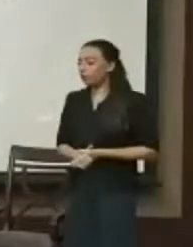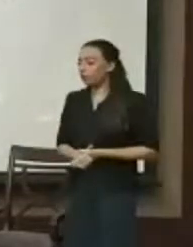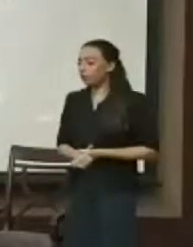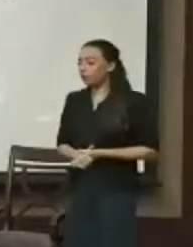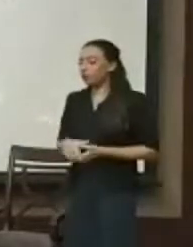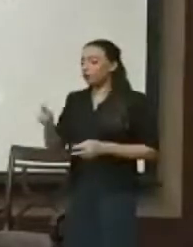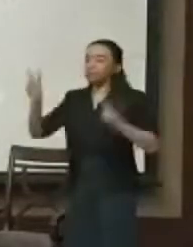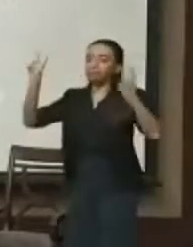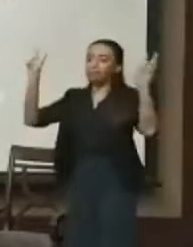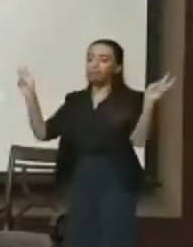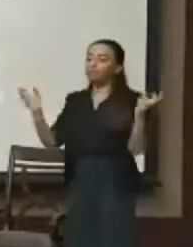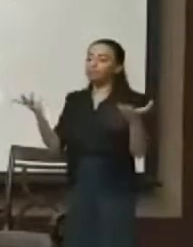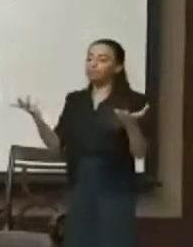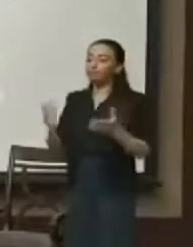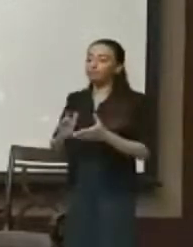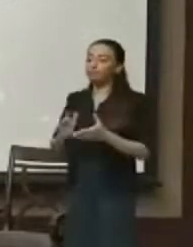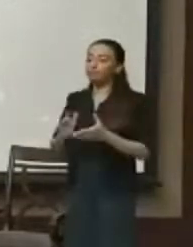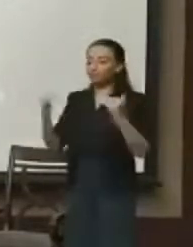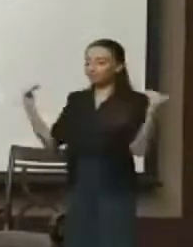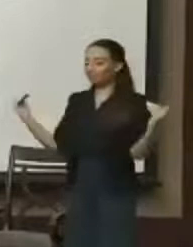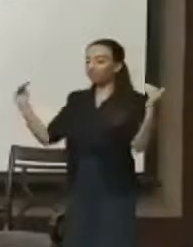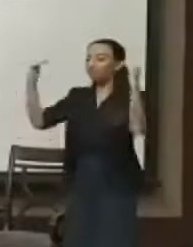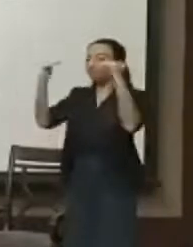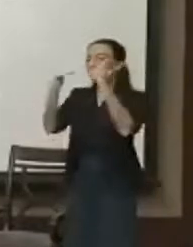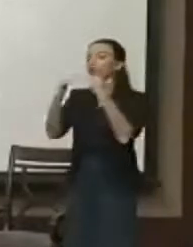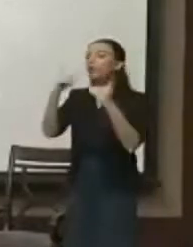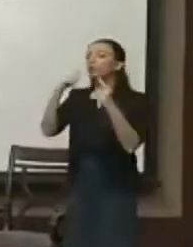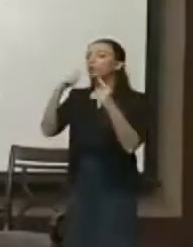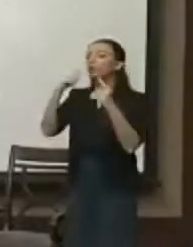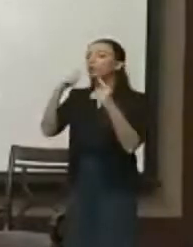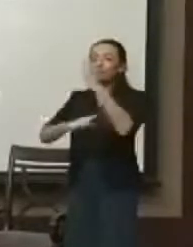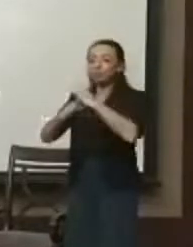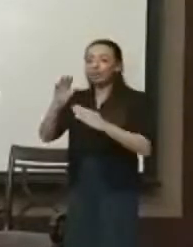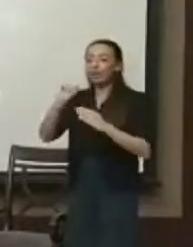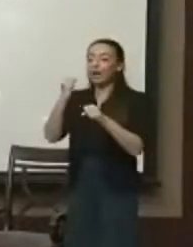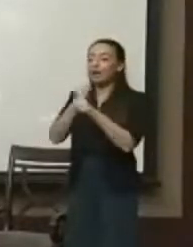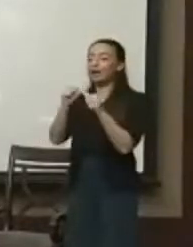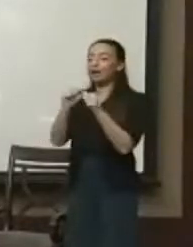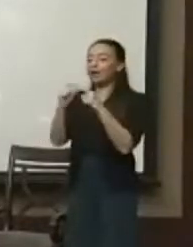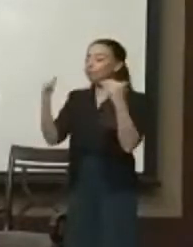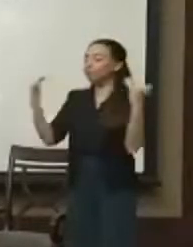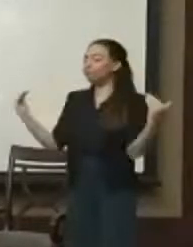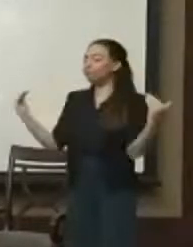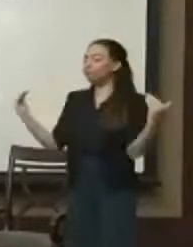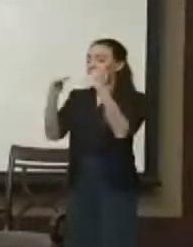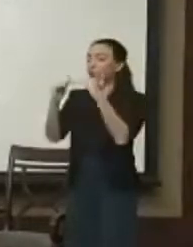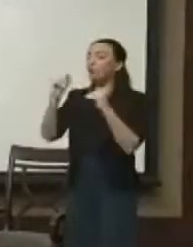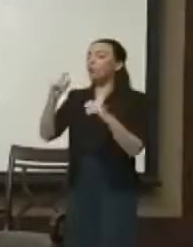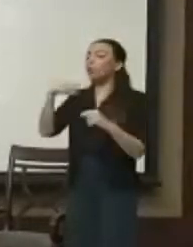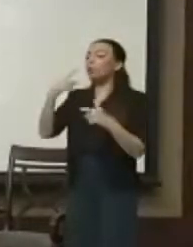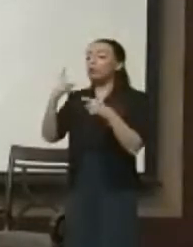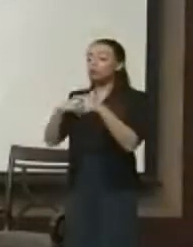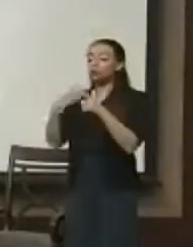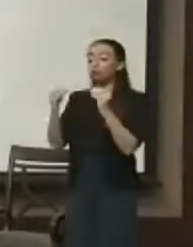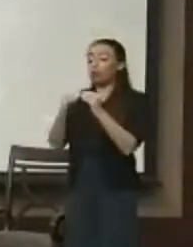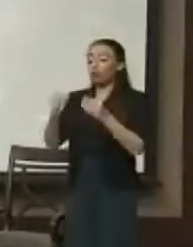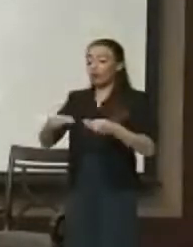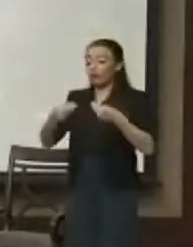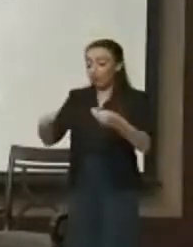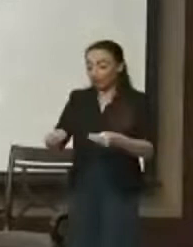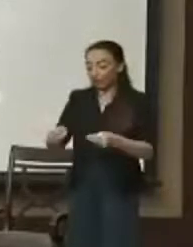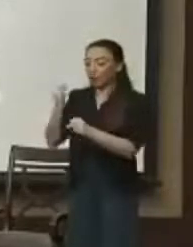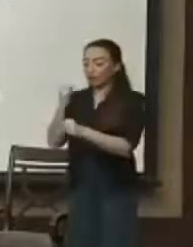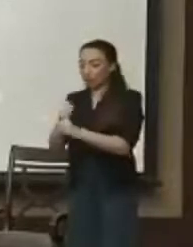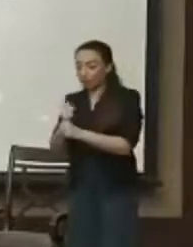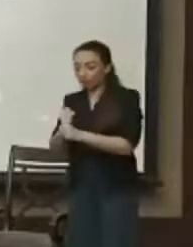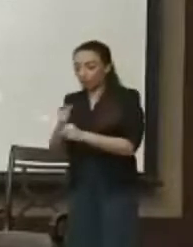which is titled Bridging the Gap for Persons with Disabilities, Perspectives from Employers, Governments,